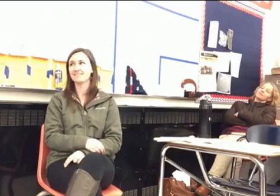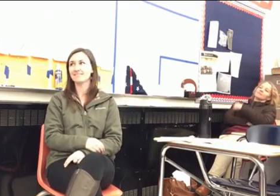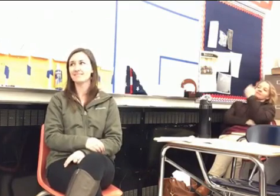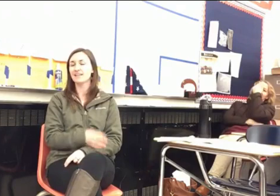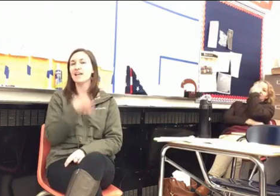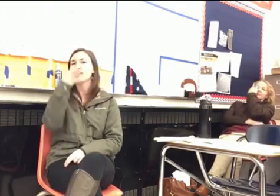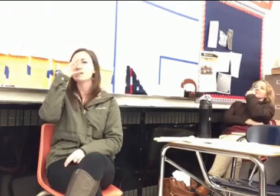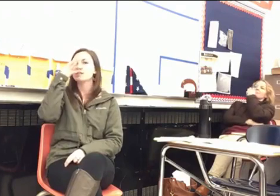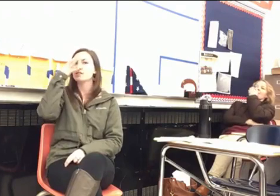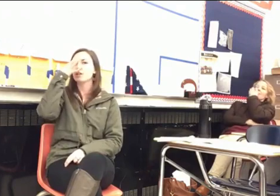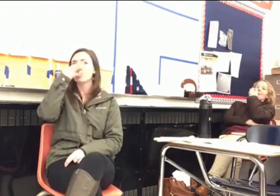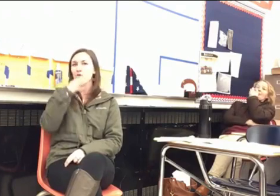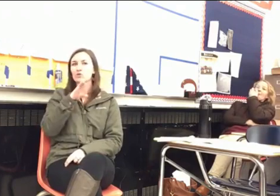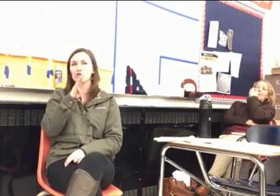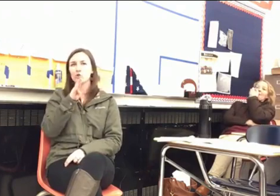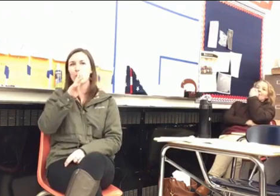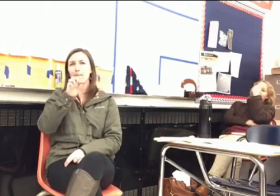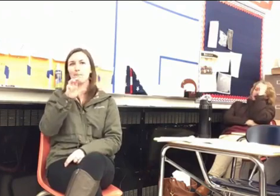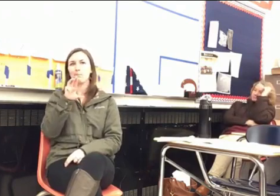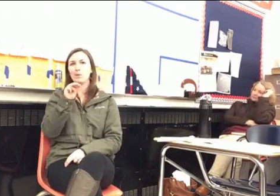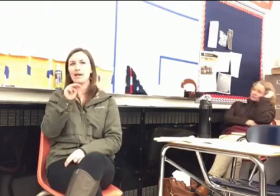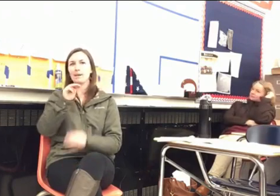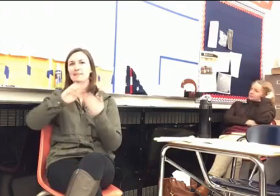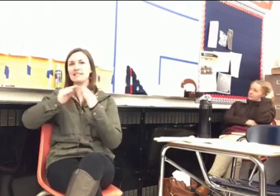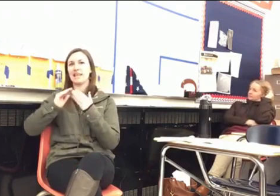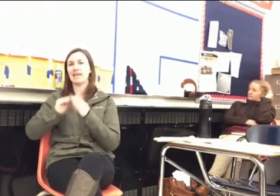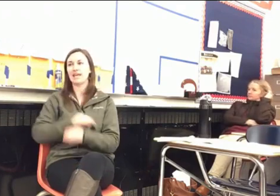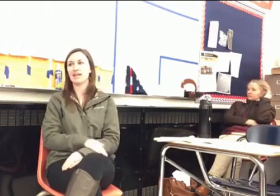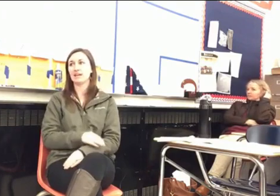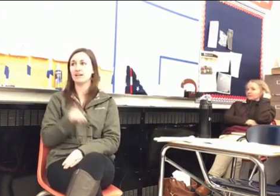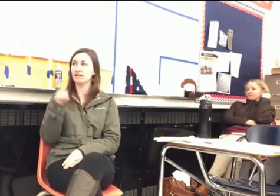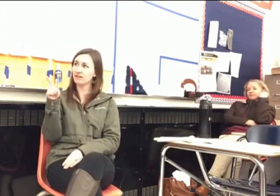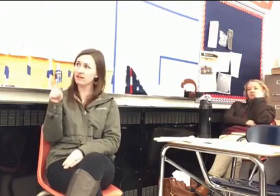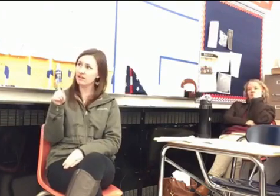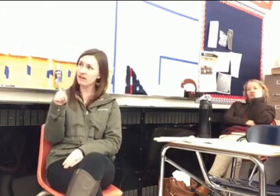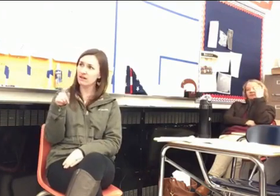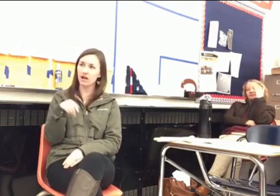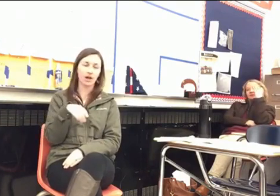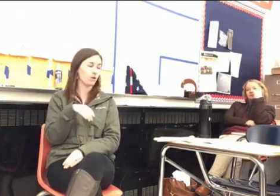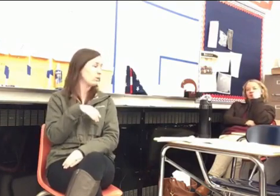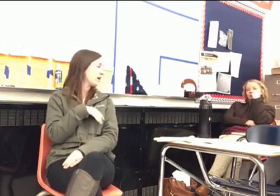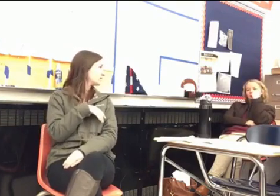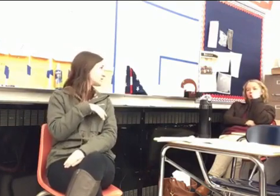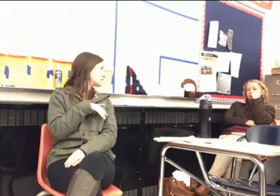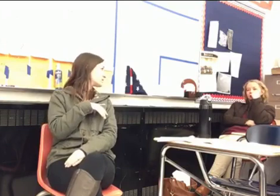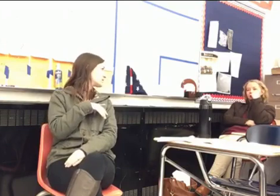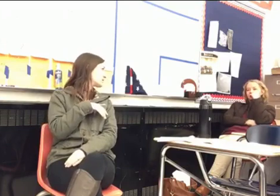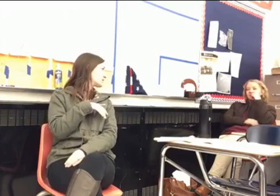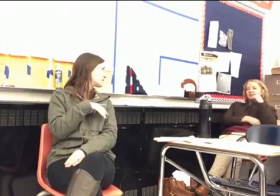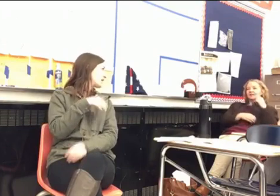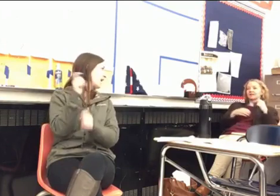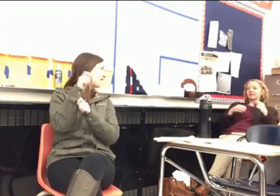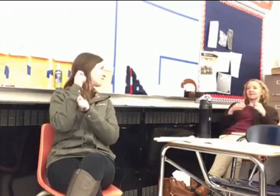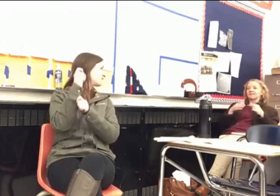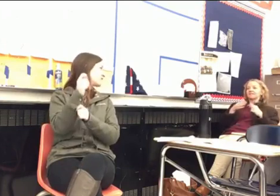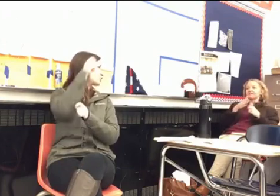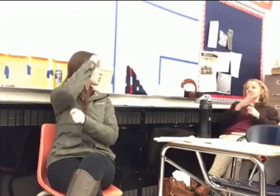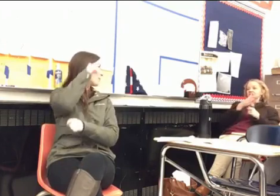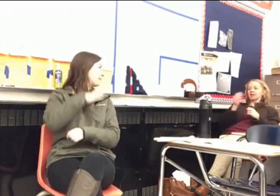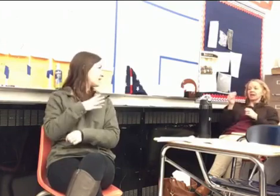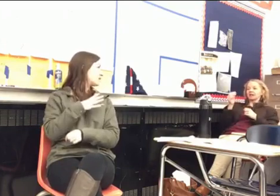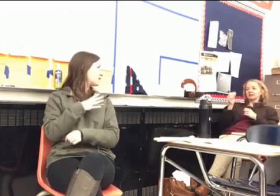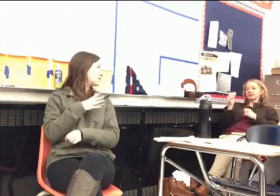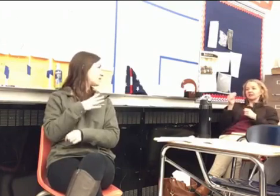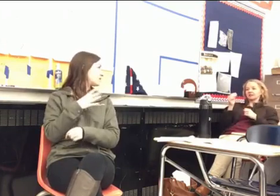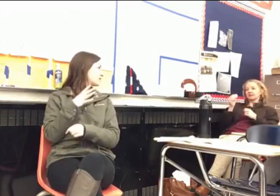Brigham City. Oh, it's a fish and wildlife preserve. It is a fish and wildlife preserve. It's a bird something. Yeah, it's called Bear River